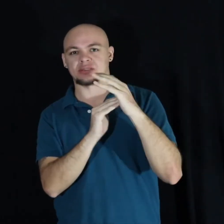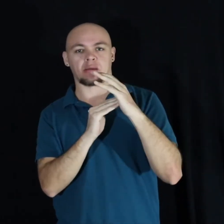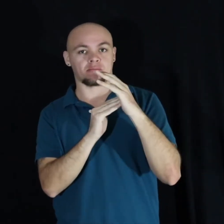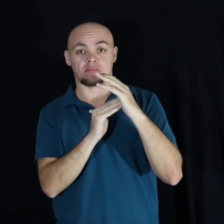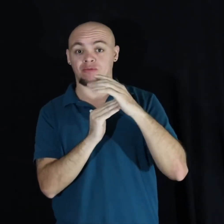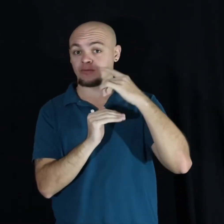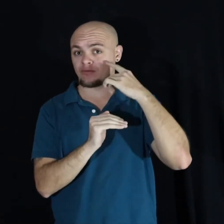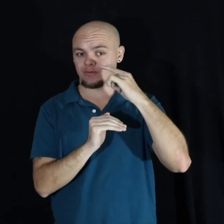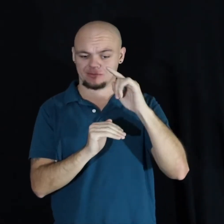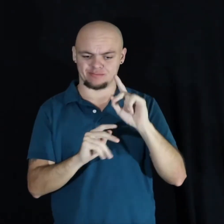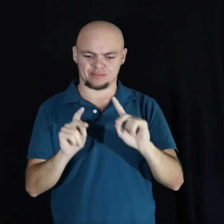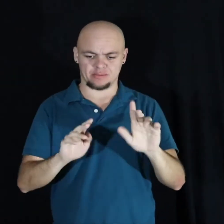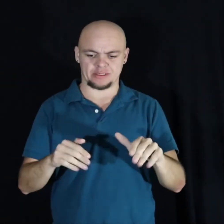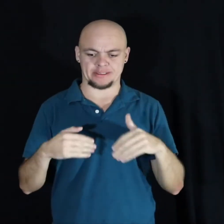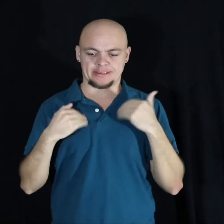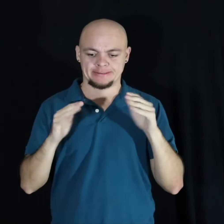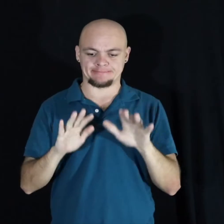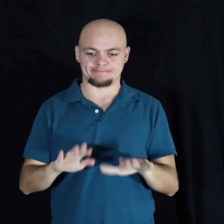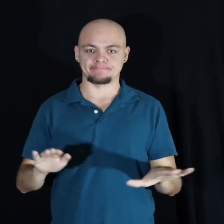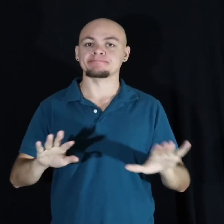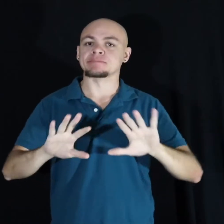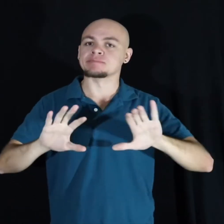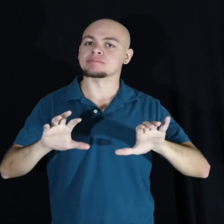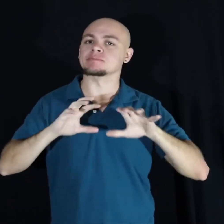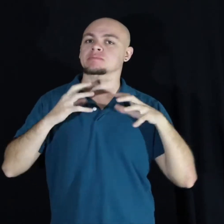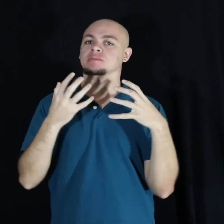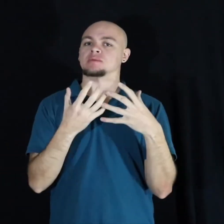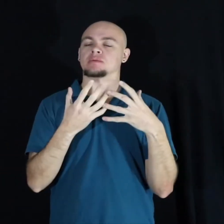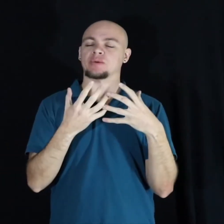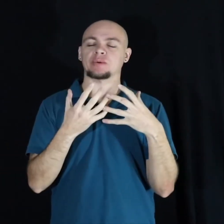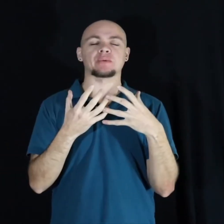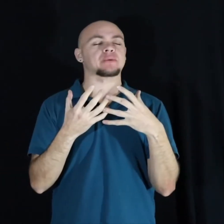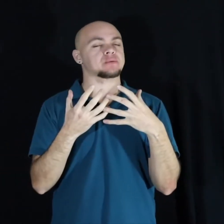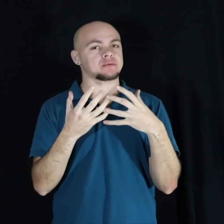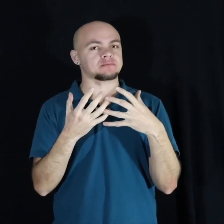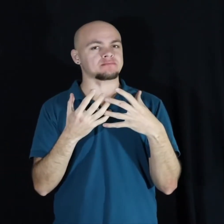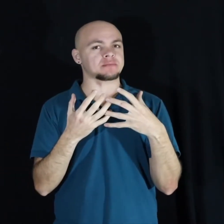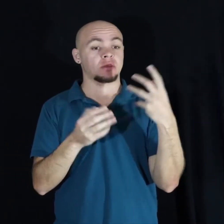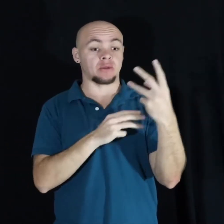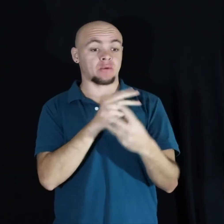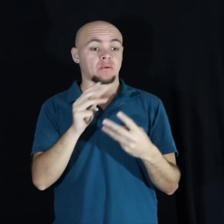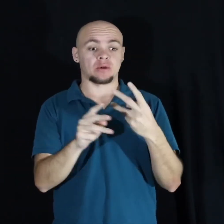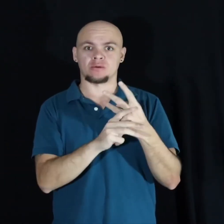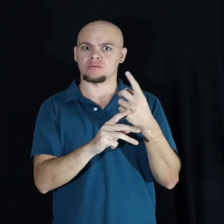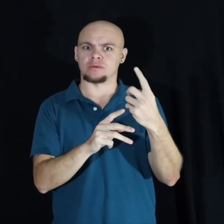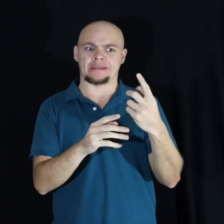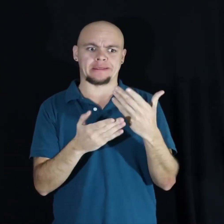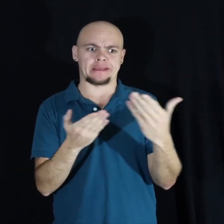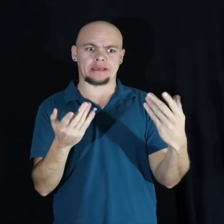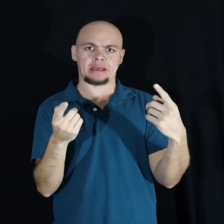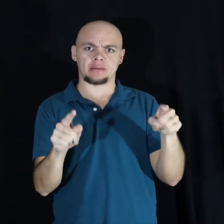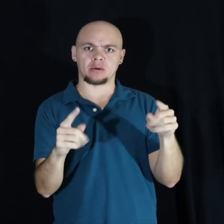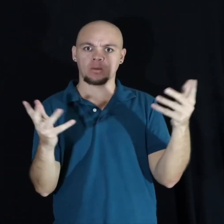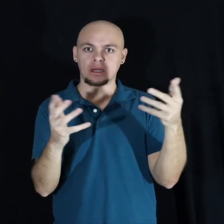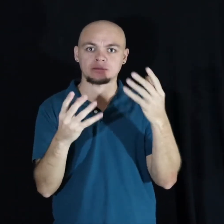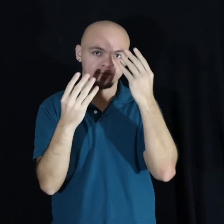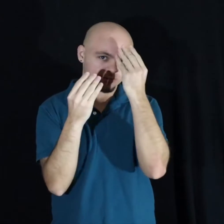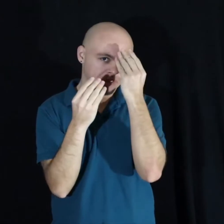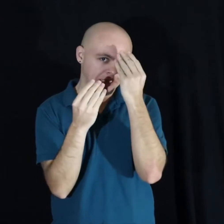world, and one of the most divisive phenomena in the world today, is